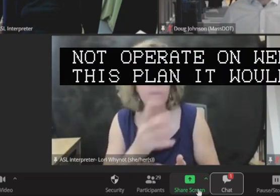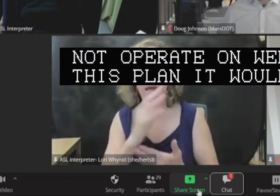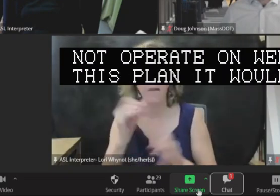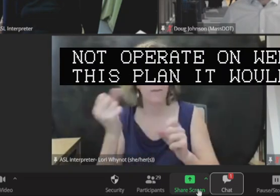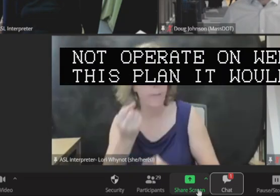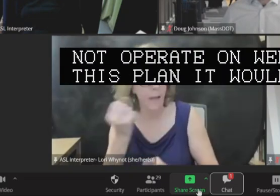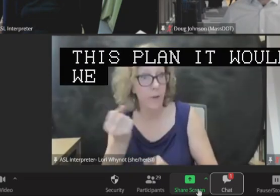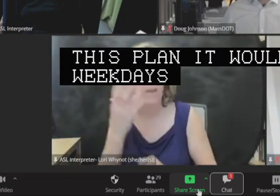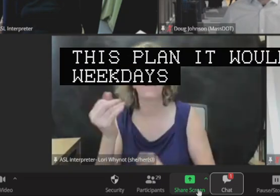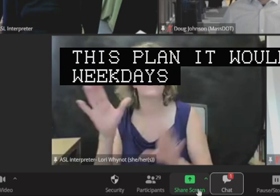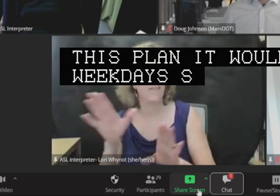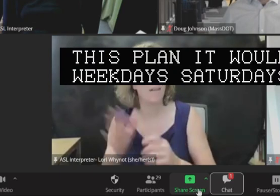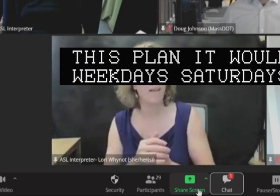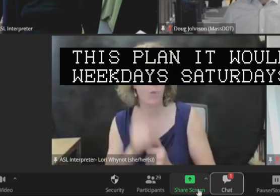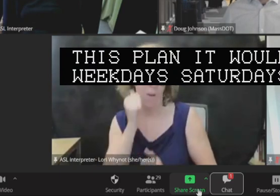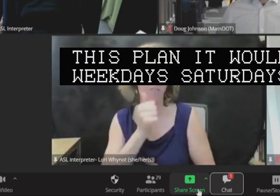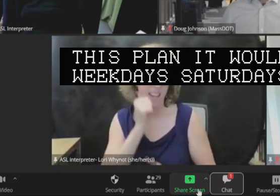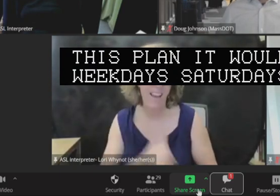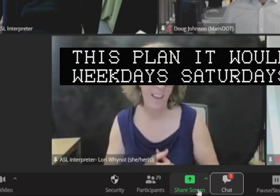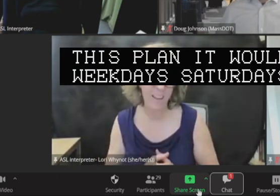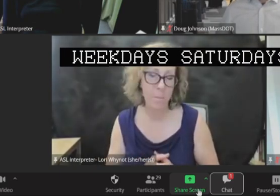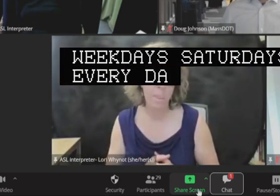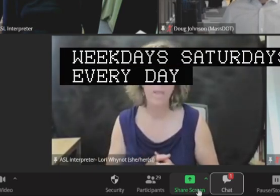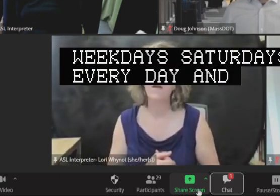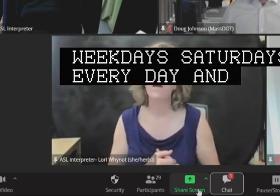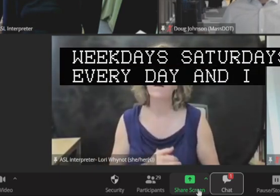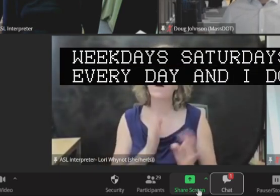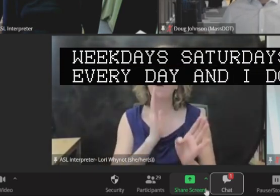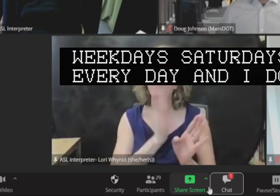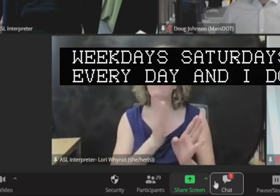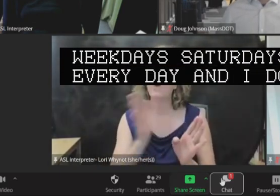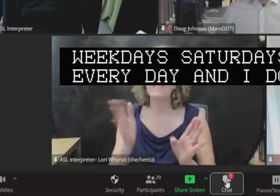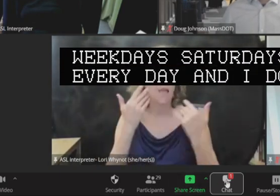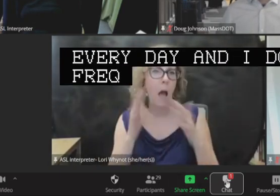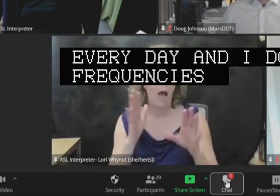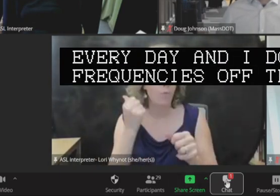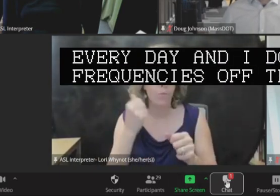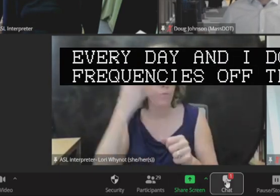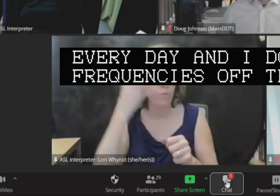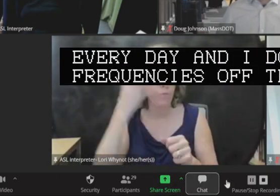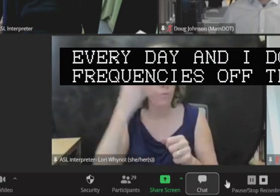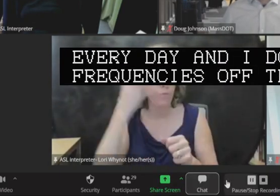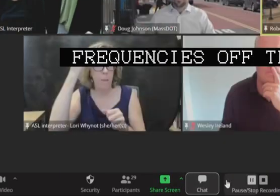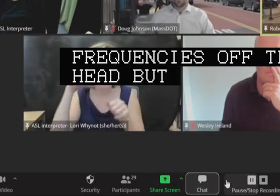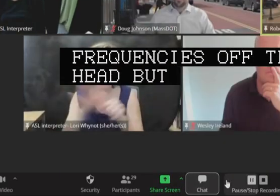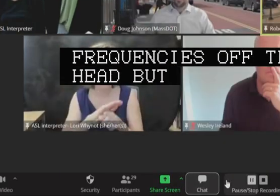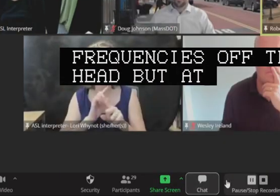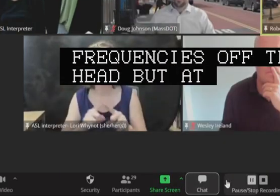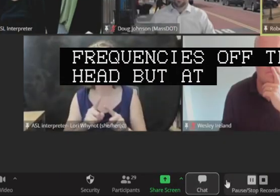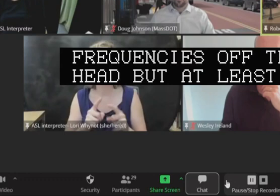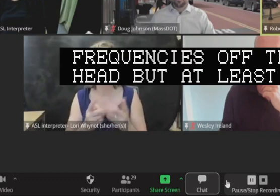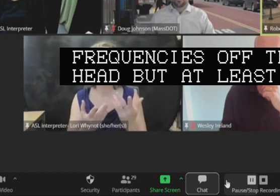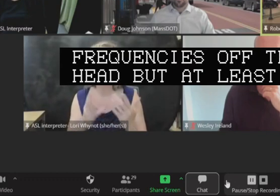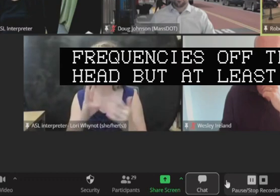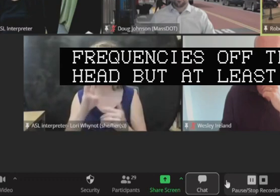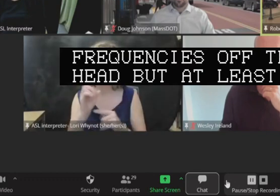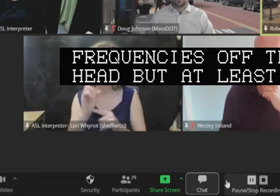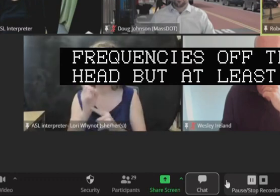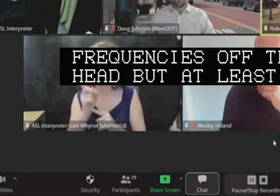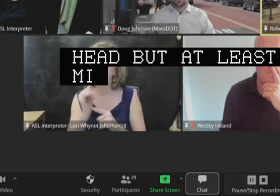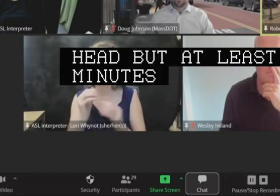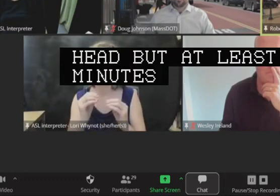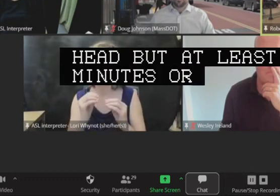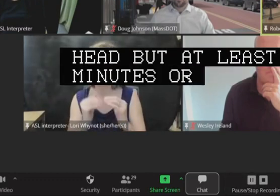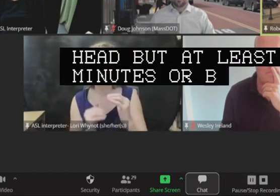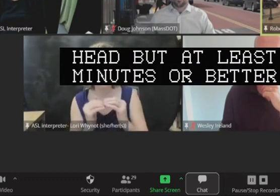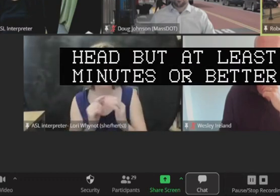day. And I don't have the frequencies off the top of my head, but it's at least every 60 minutes or better on all of those days.